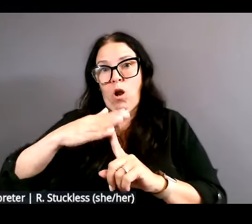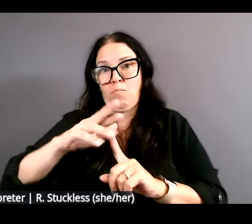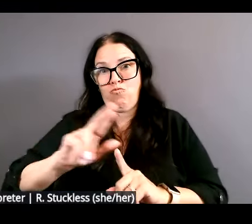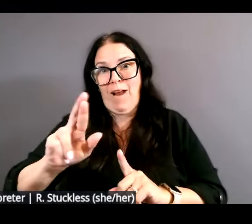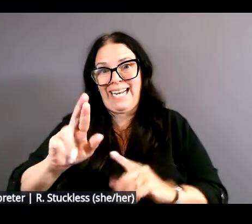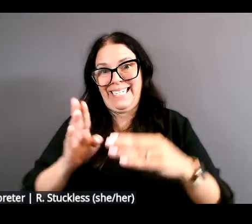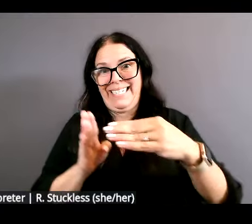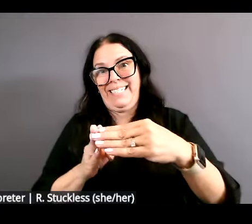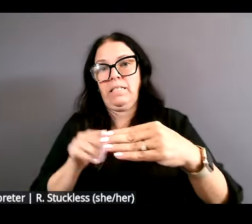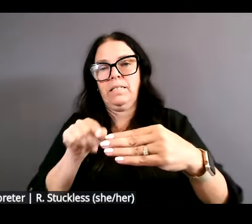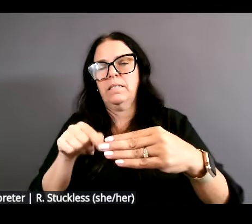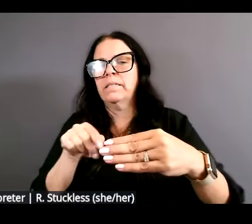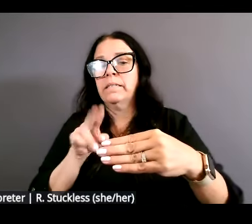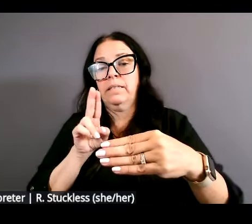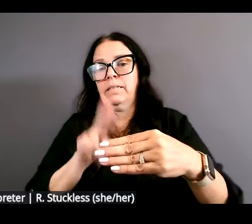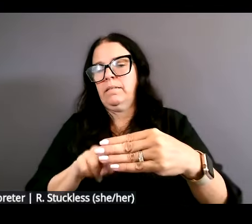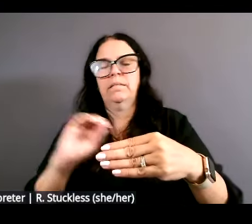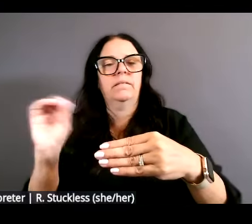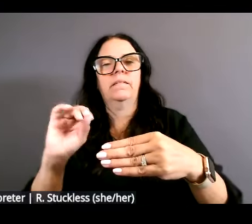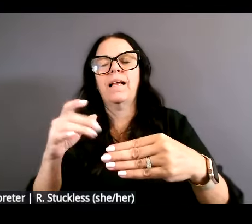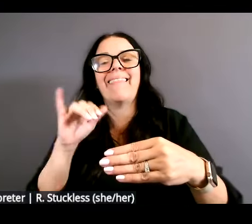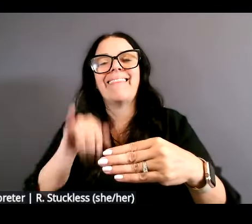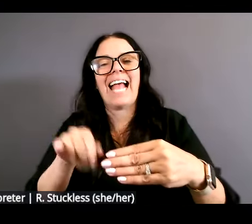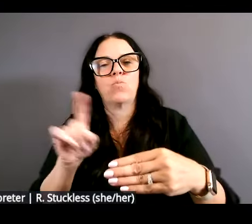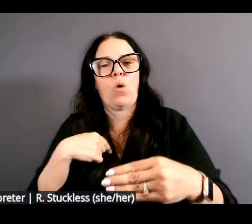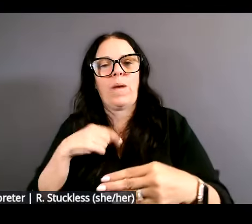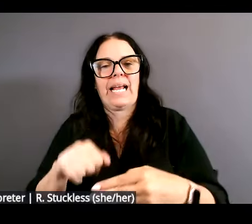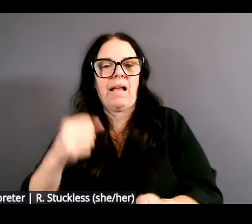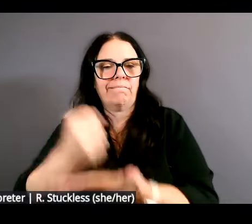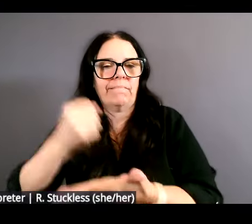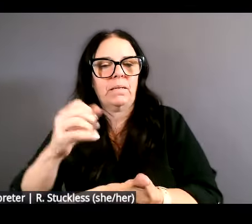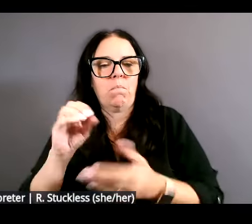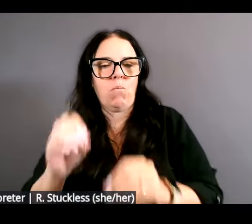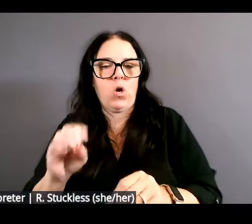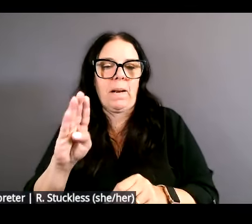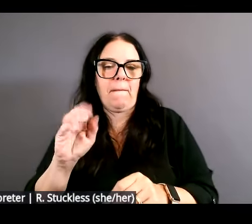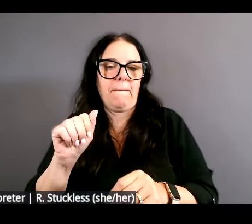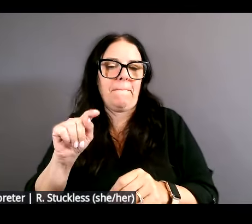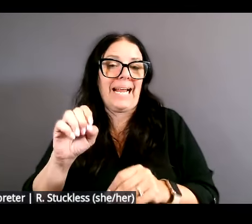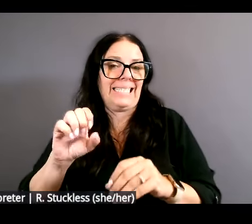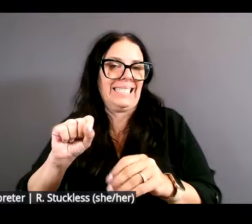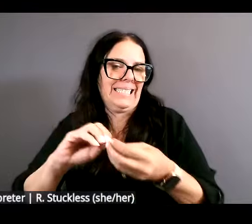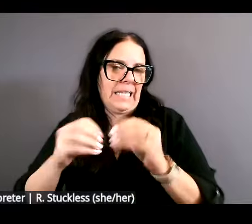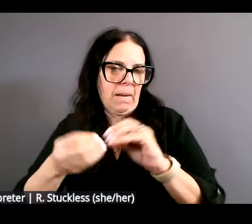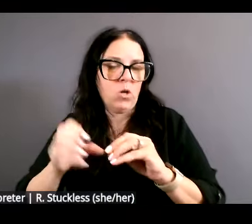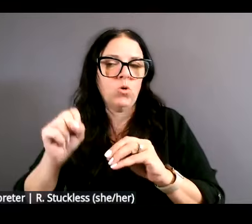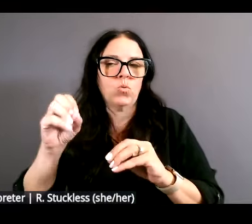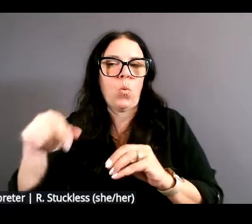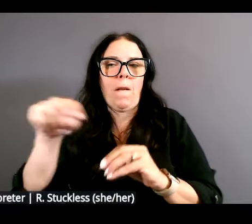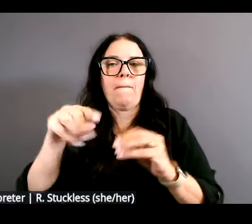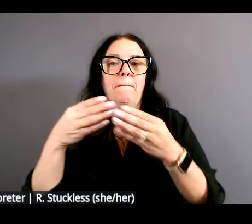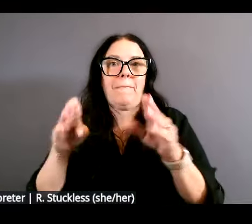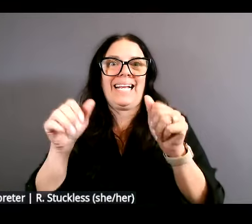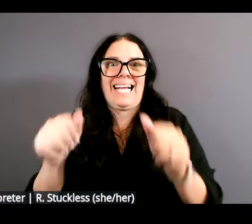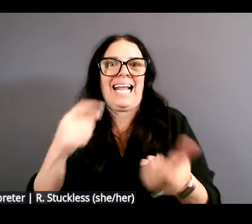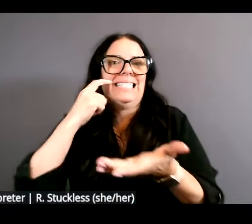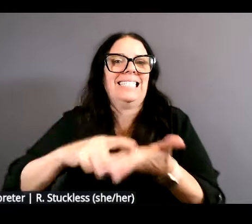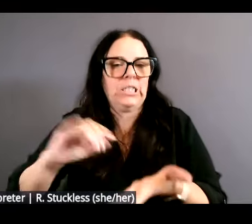corner, because that's where we have the most room to be able to apply Bates numbers in a way that the public is able to see them as